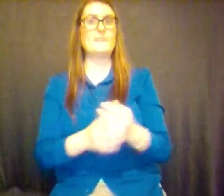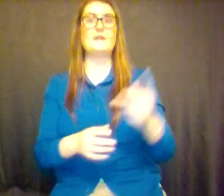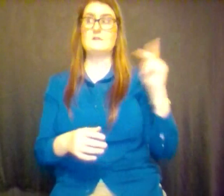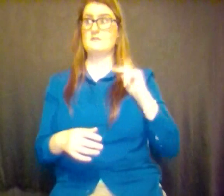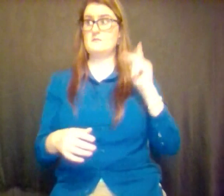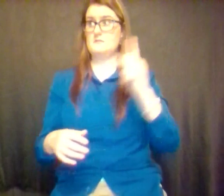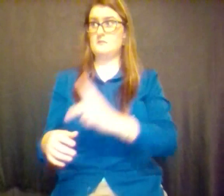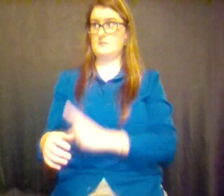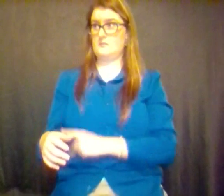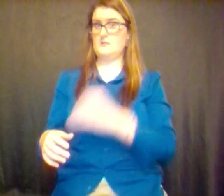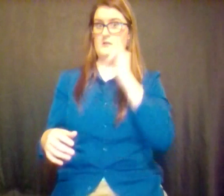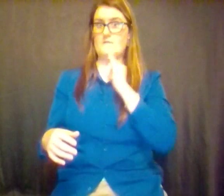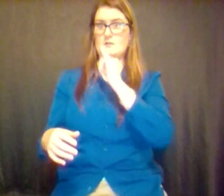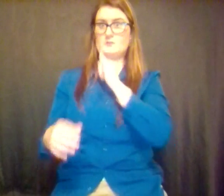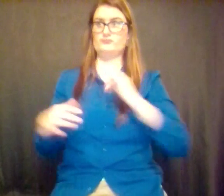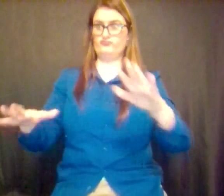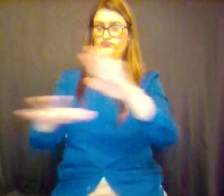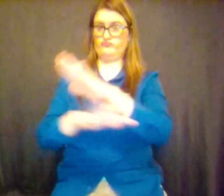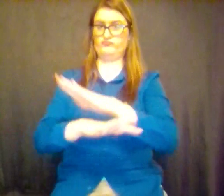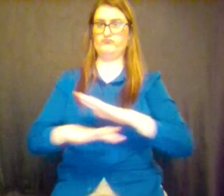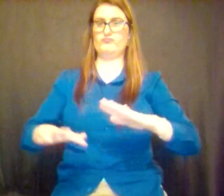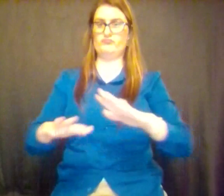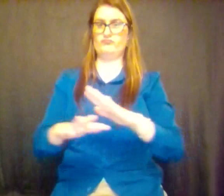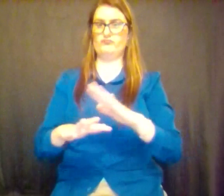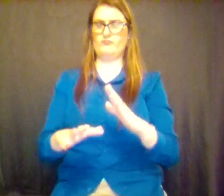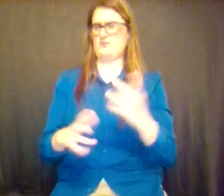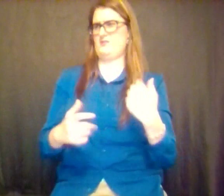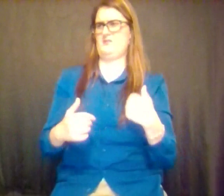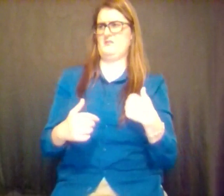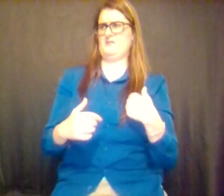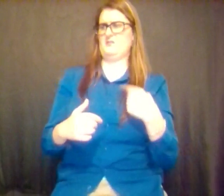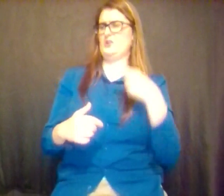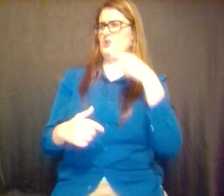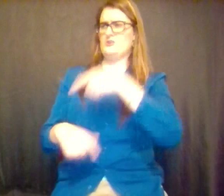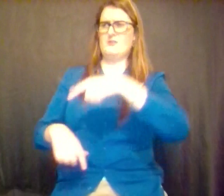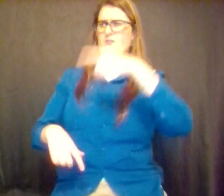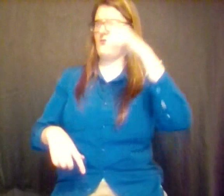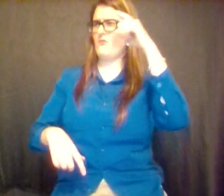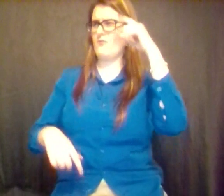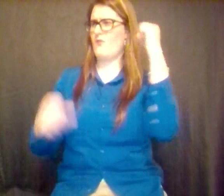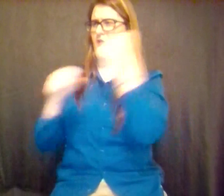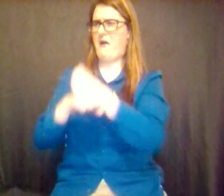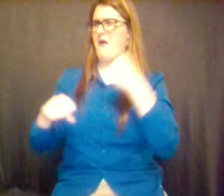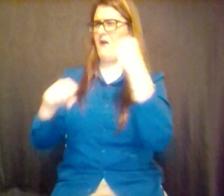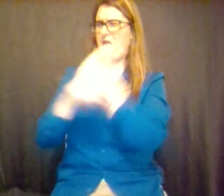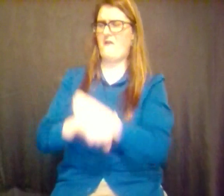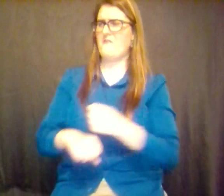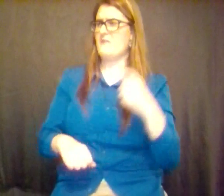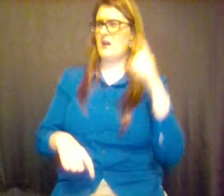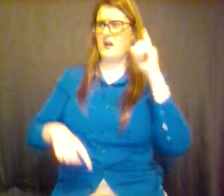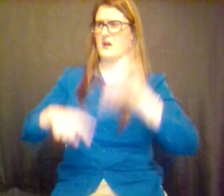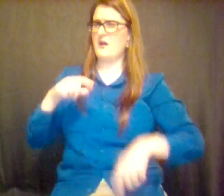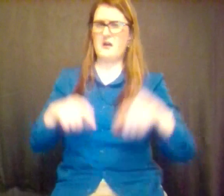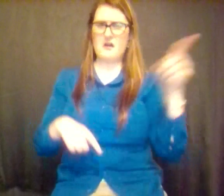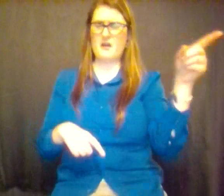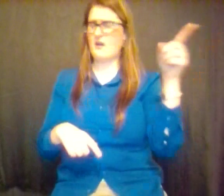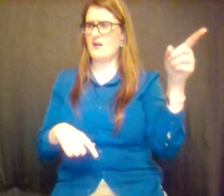at once. "Now listen," the king began. "You can't fight this man. You're only a boy." "I'm not afraid,